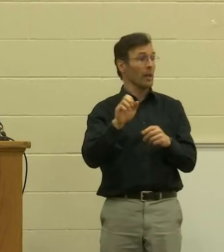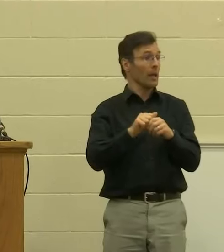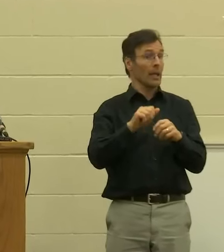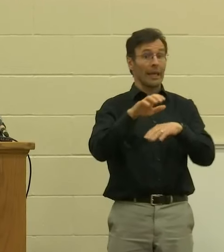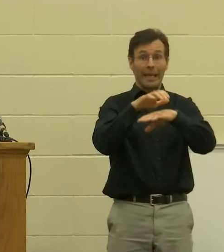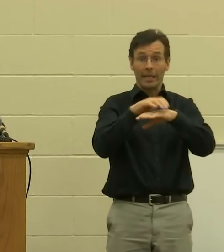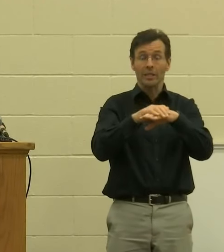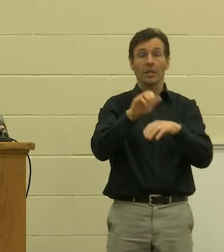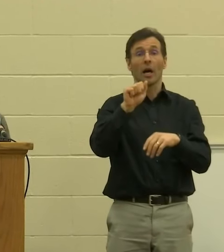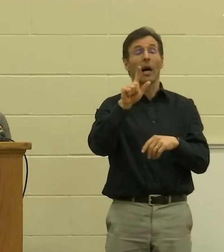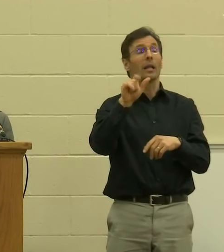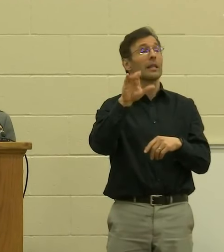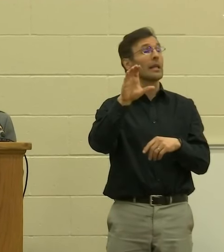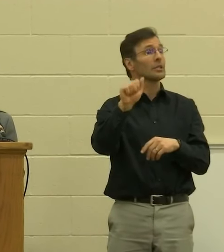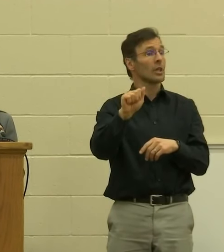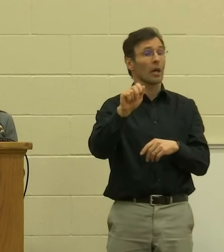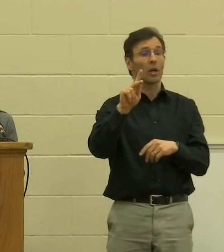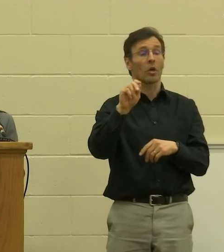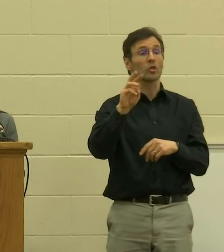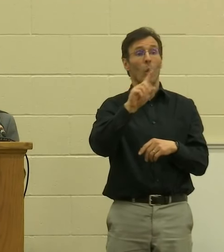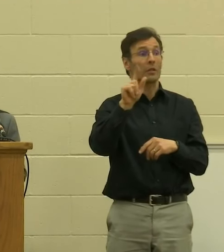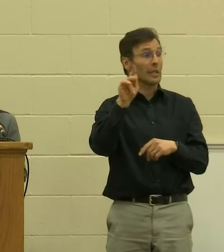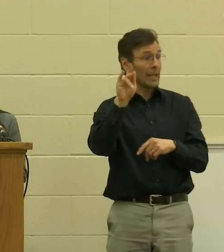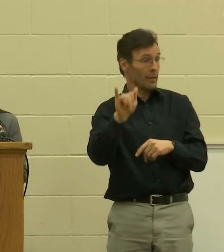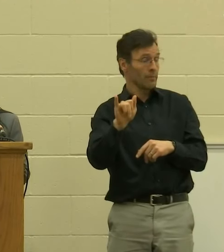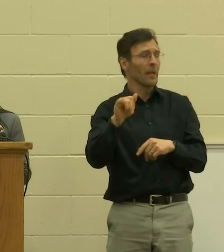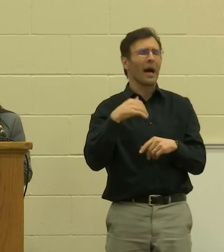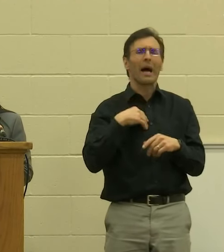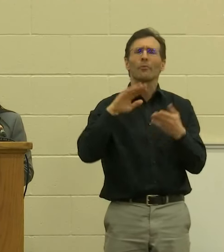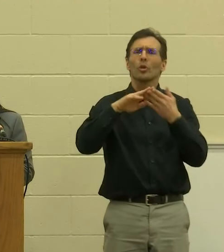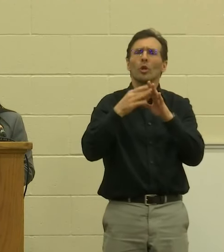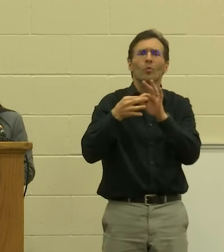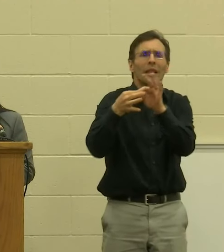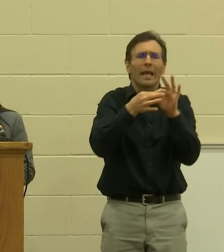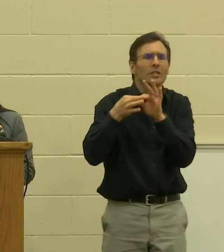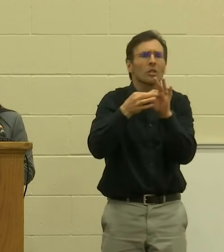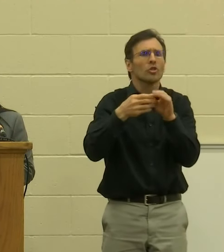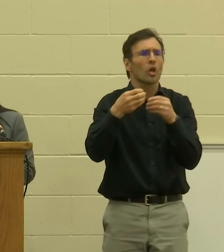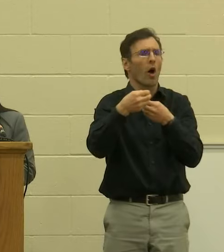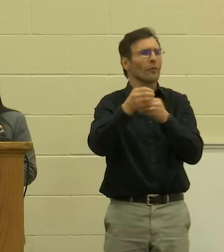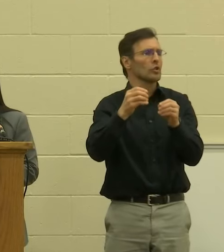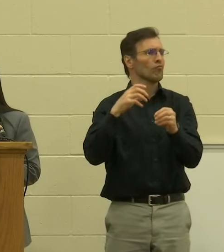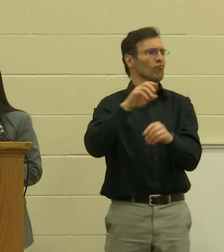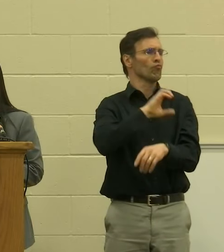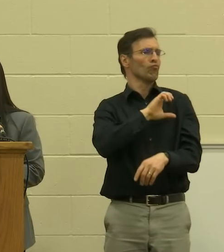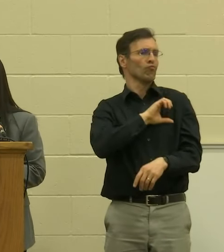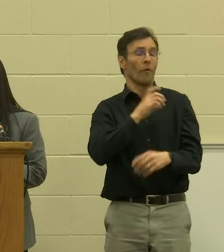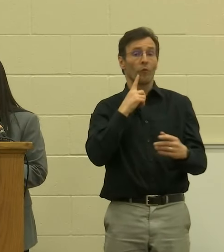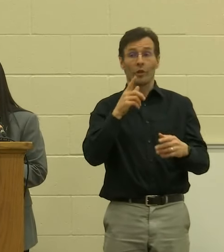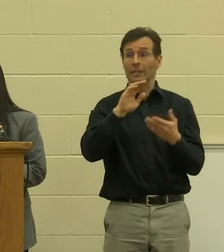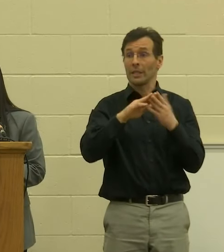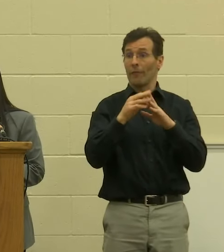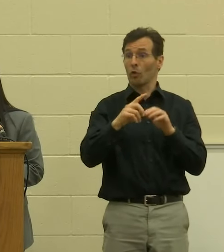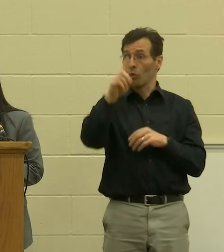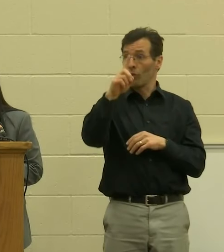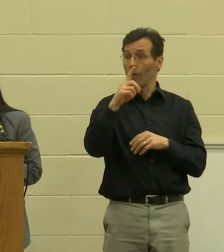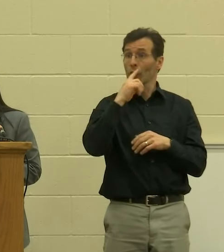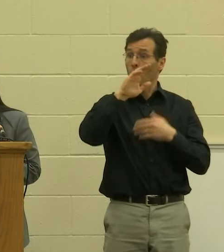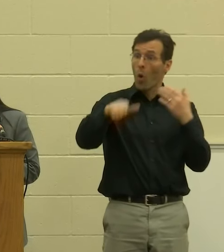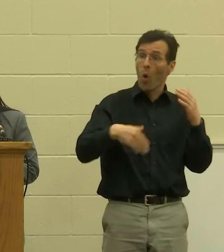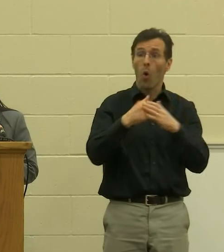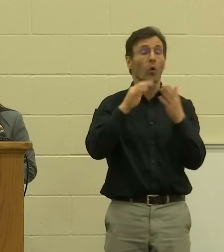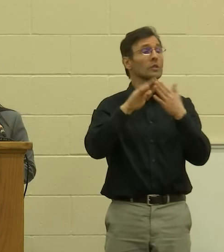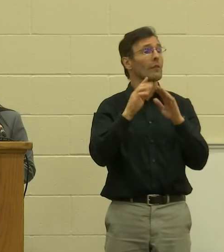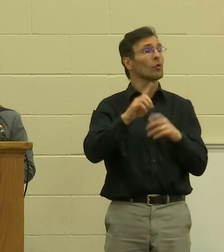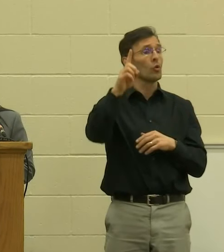Alicia Kozlowski, and I am the Community Relations Officer for the City of Duluth. And on behalf of the entire City of Duluth, it